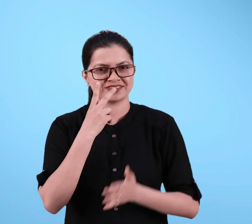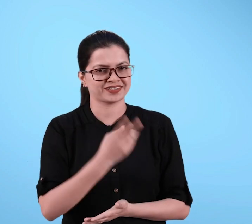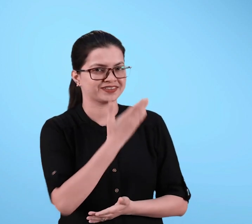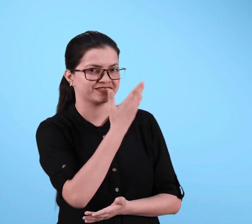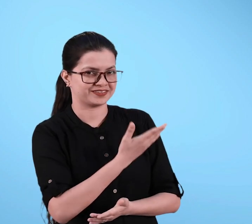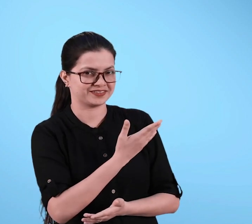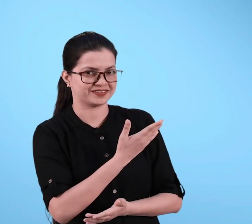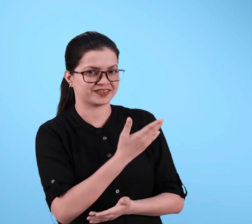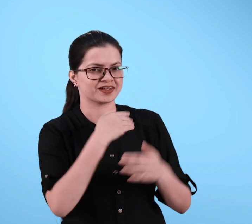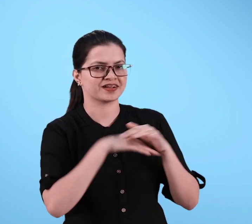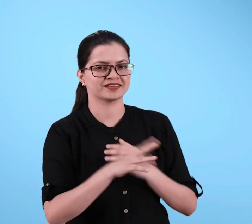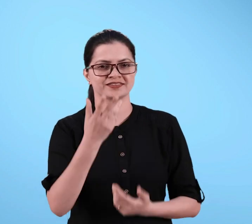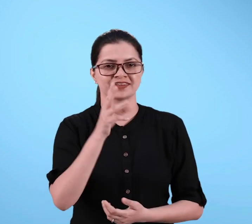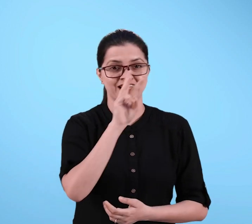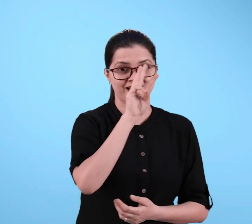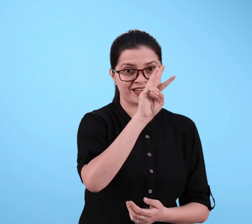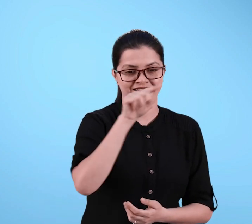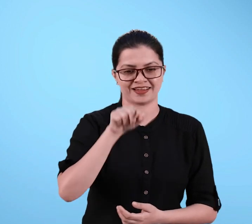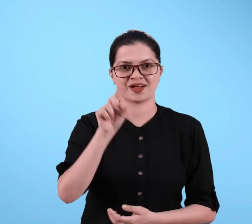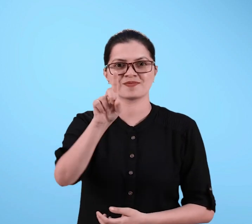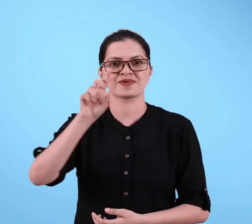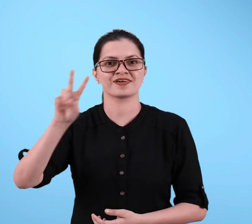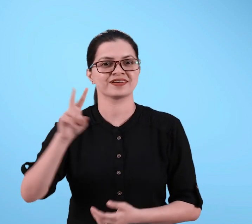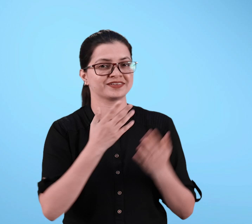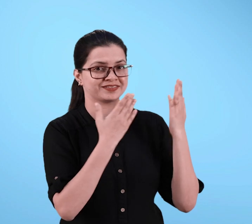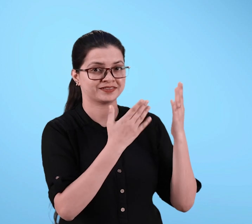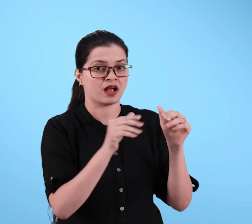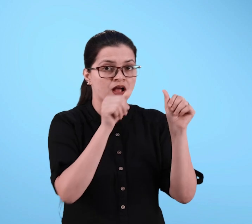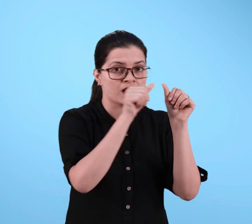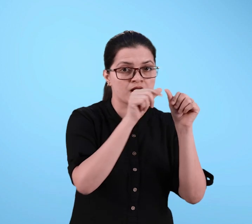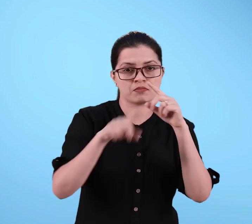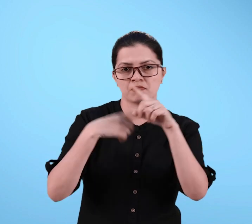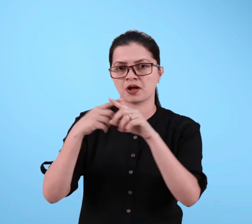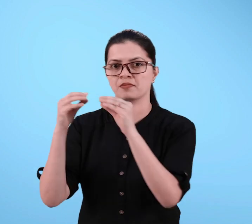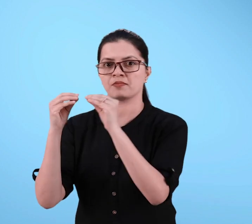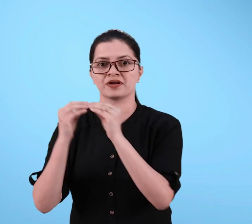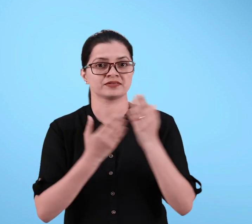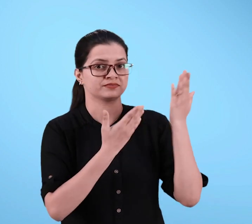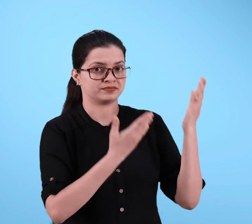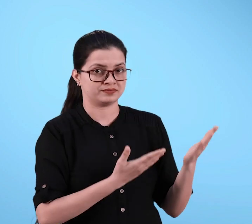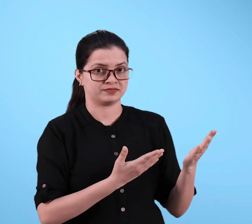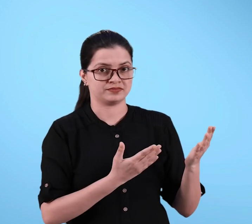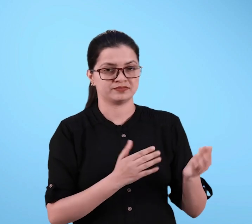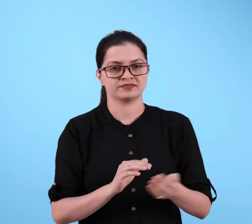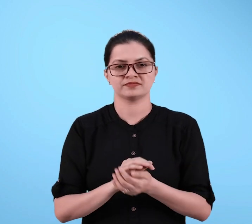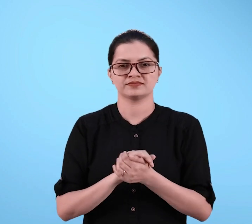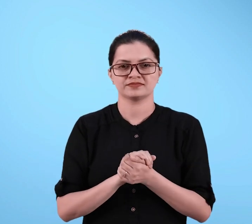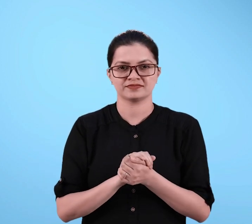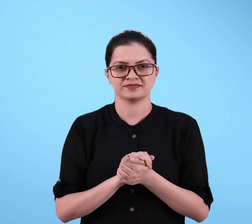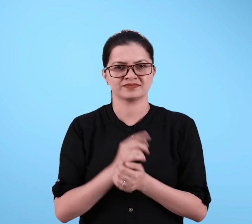sheet, draw lines as shown in the figure On one sheet, draw 3.12a lines as shown in the figure 3.12